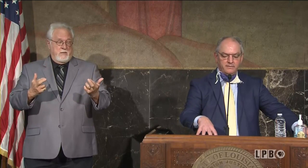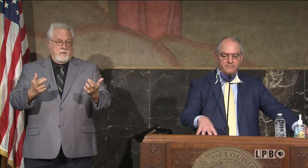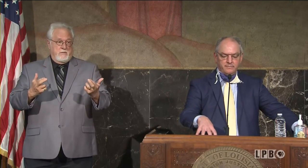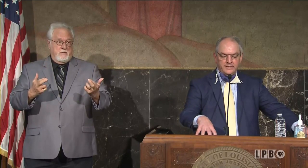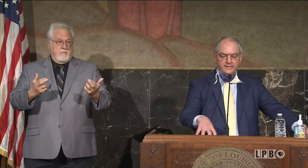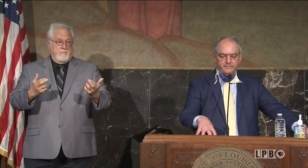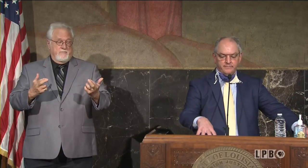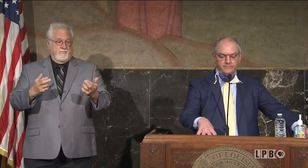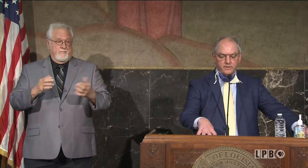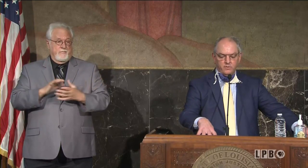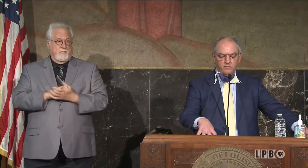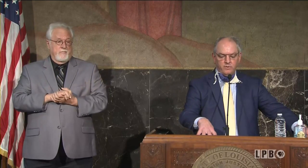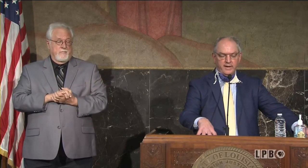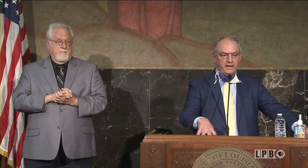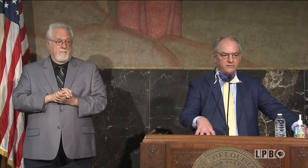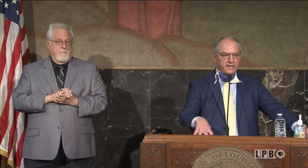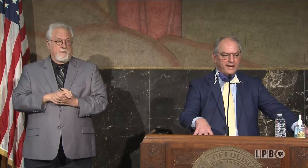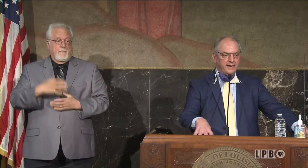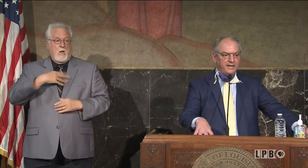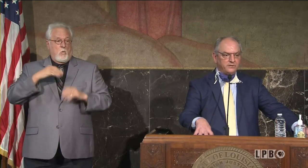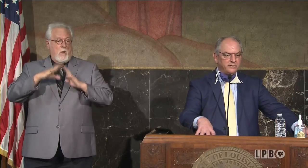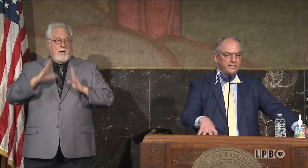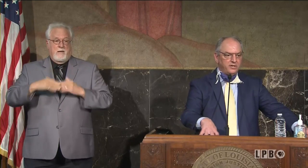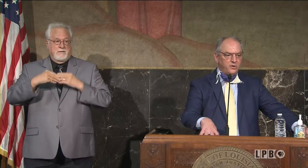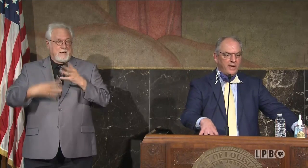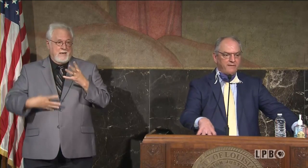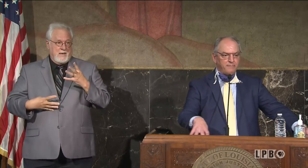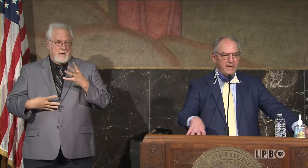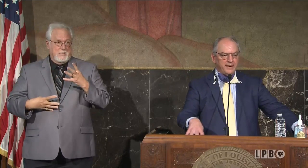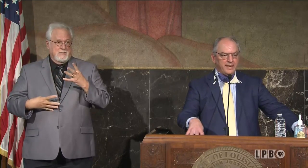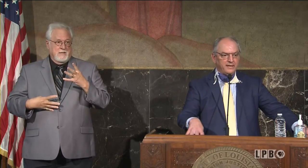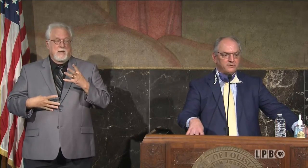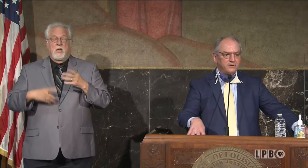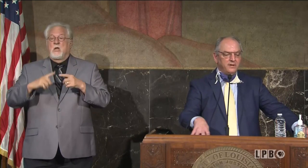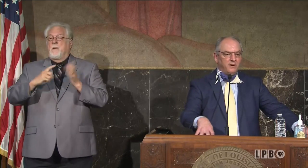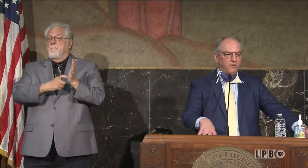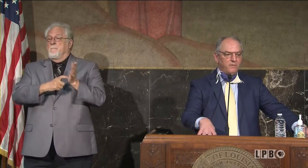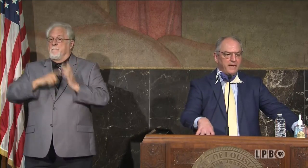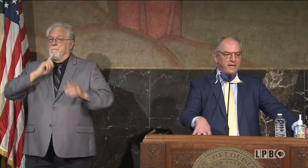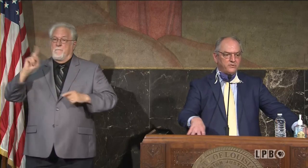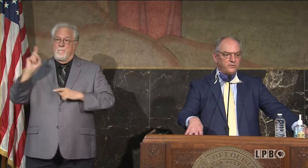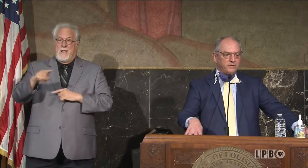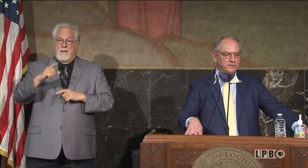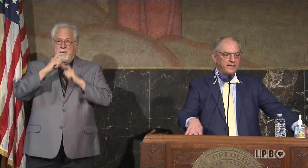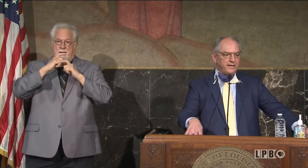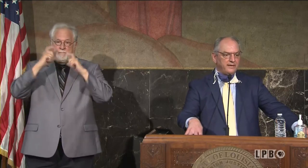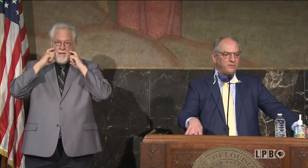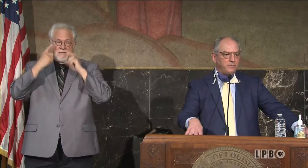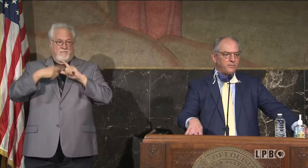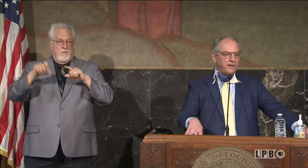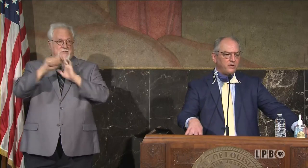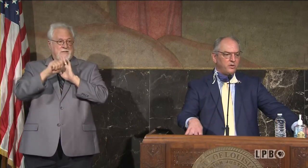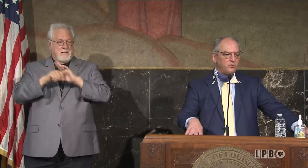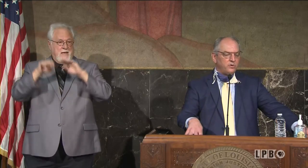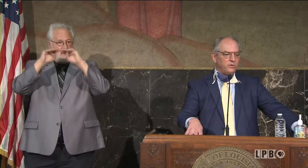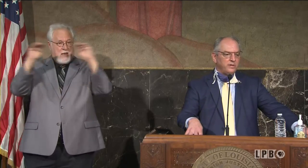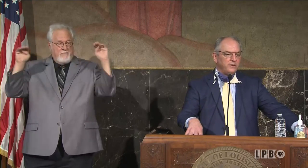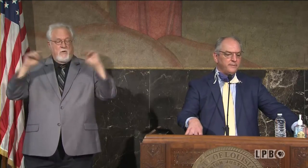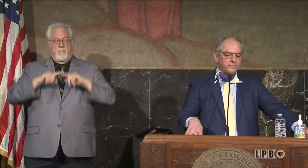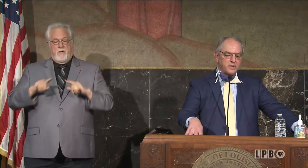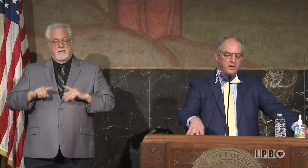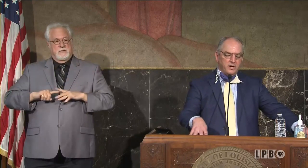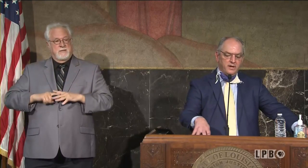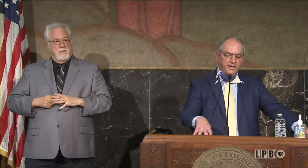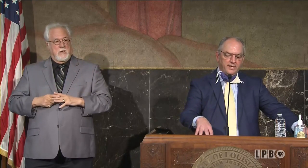by the White House guidelines that you have mandates en masse from the state level, but rather you do